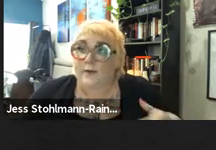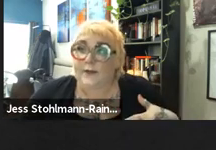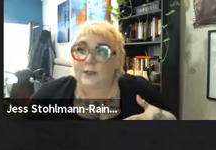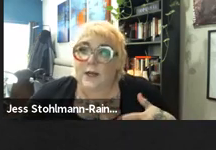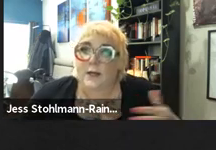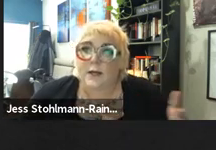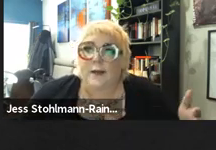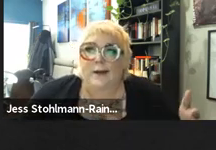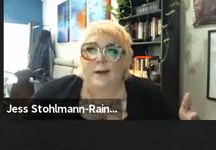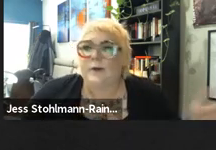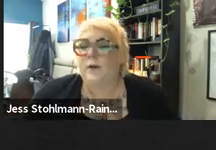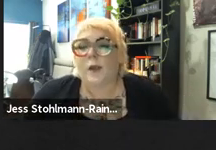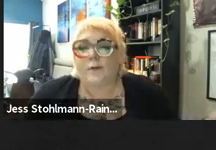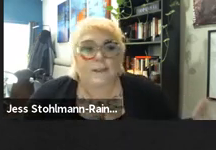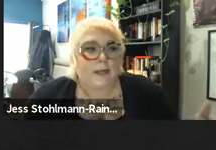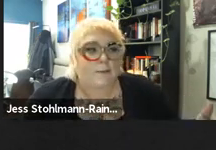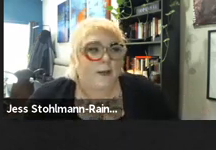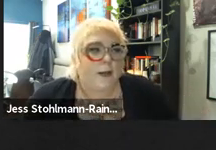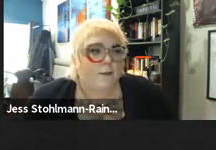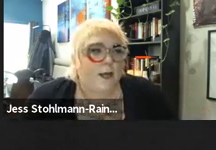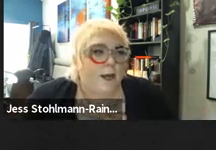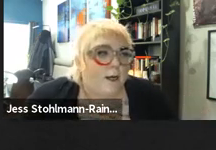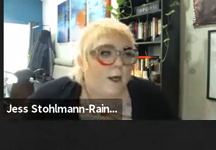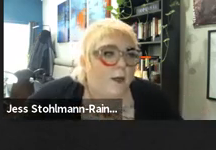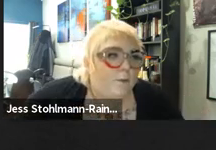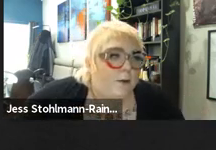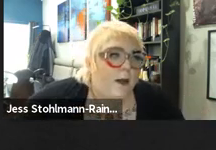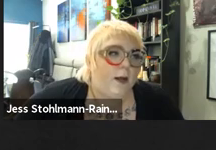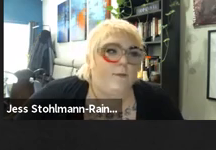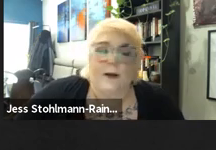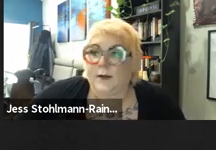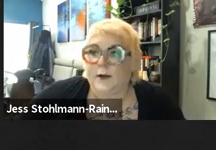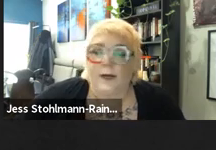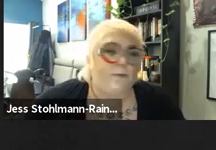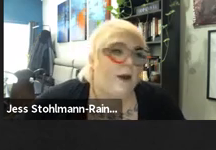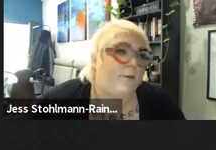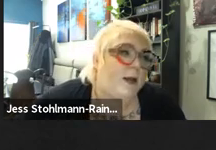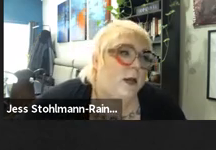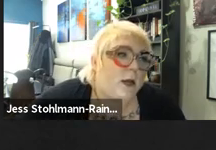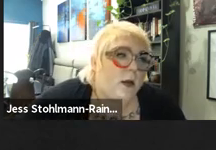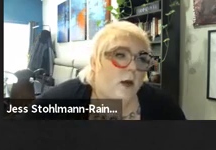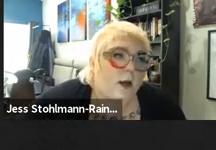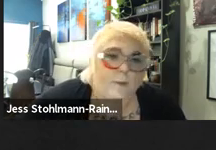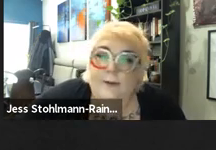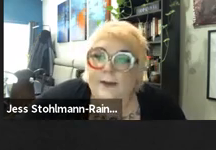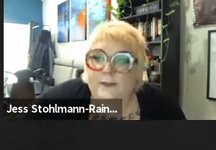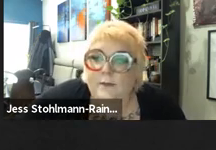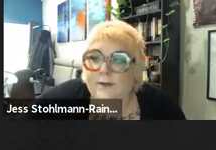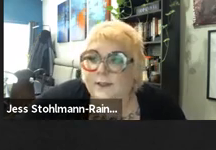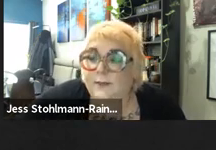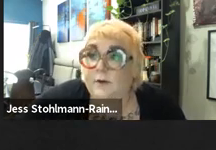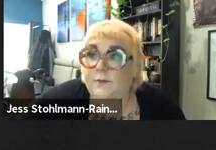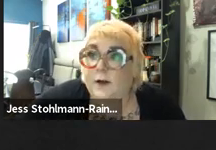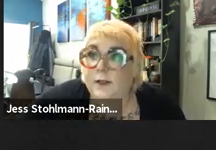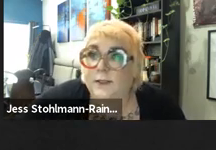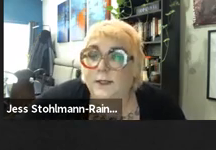intervention um they're looking for assessment outside um of their current environment um and it paves the